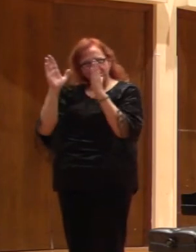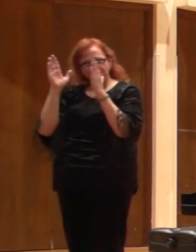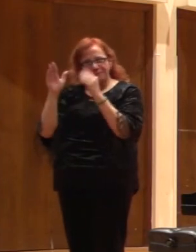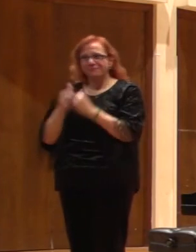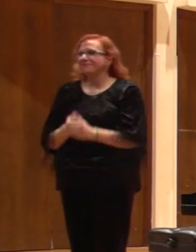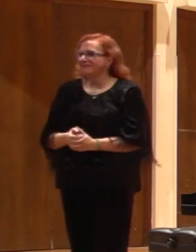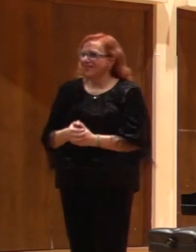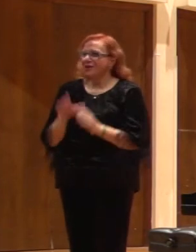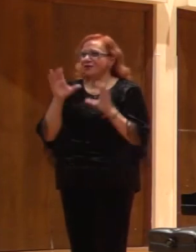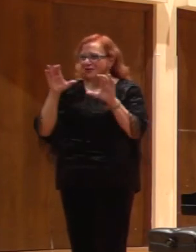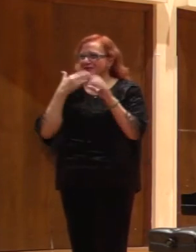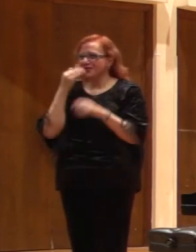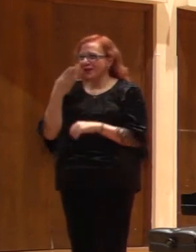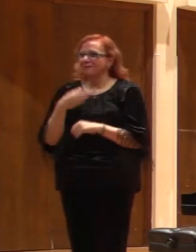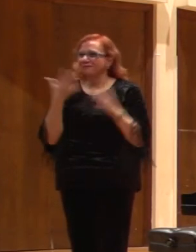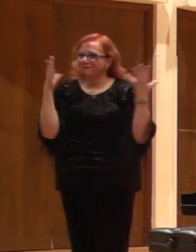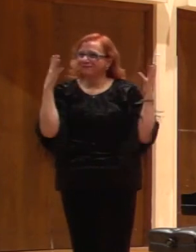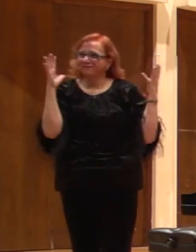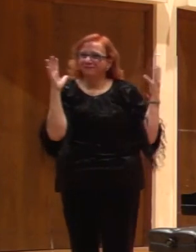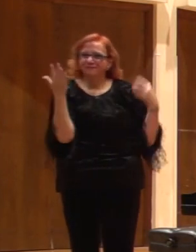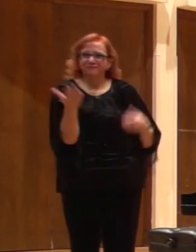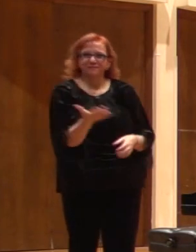Come on up here, don't worry.